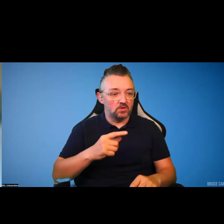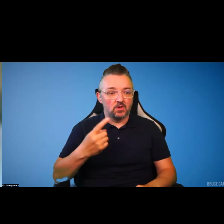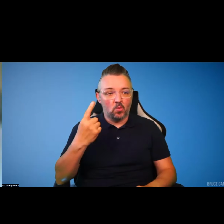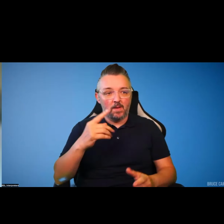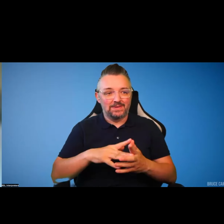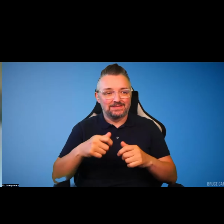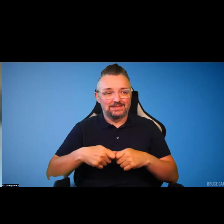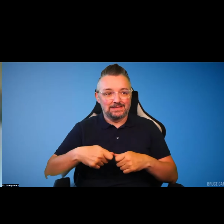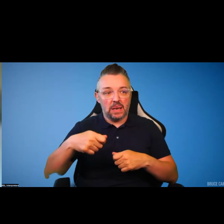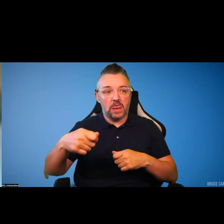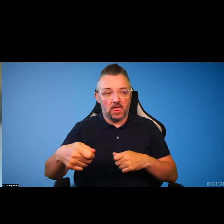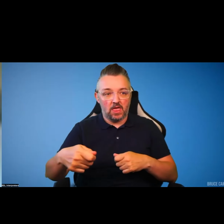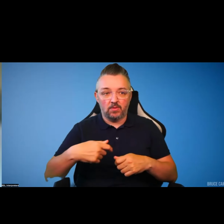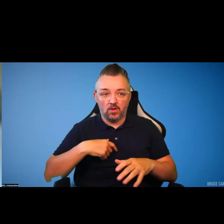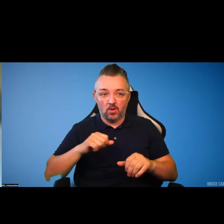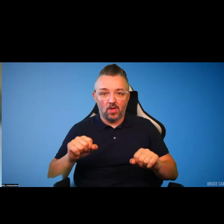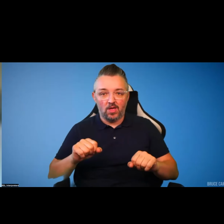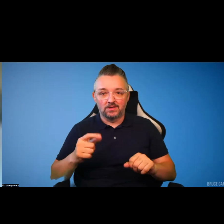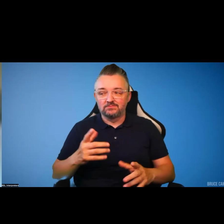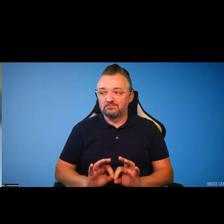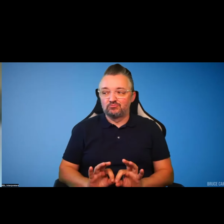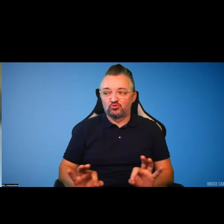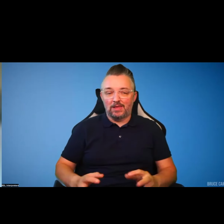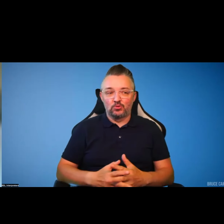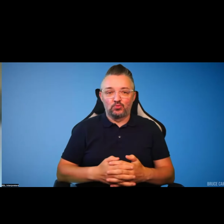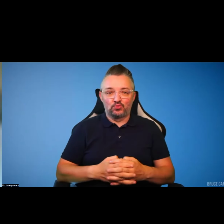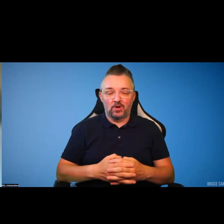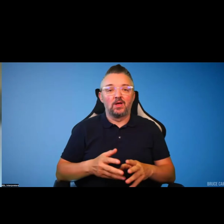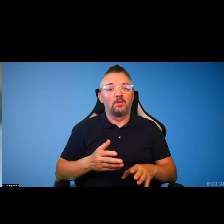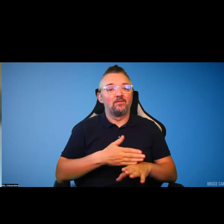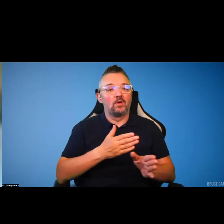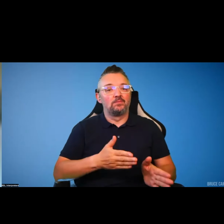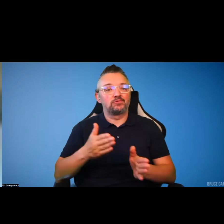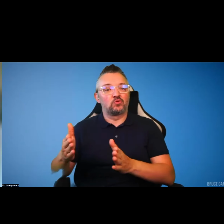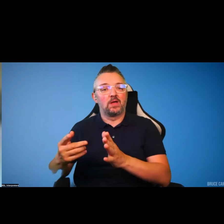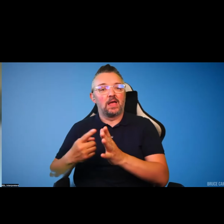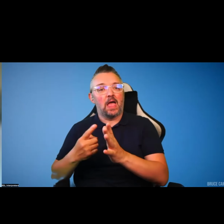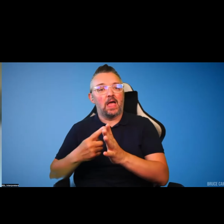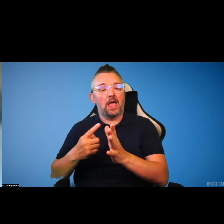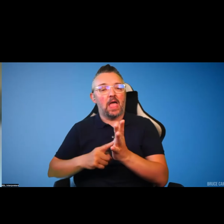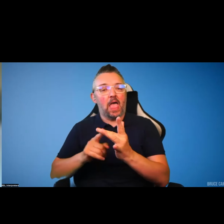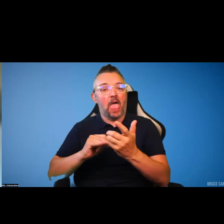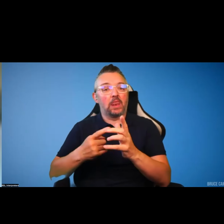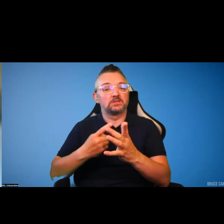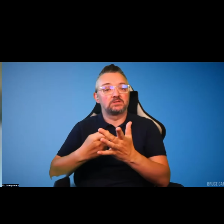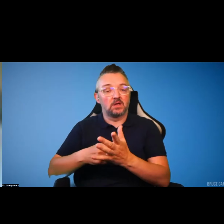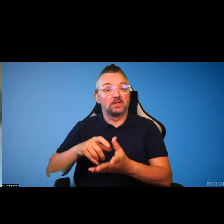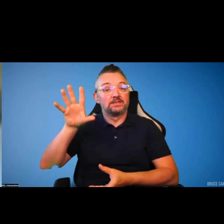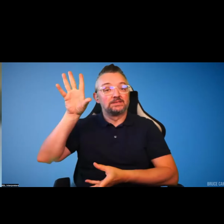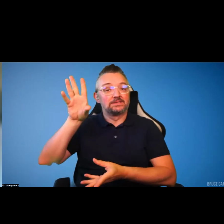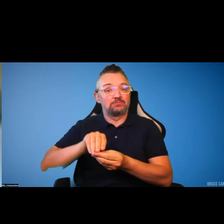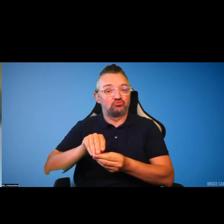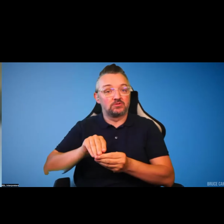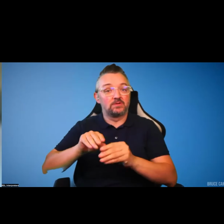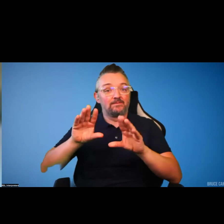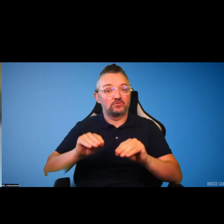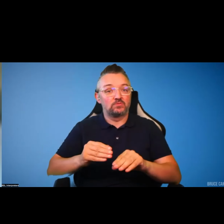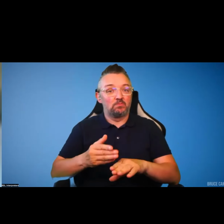so I'm just going to have an awkward silence before we hand over to Alistair to sum up and finish off in case anything else comes